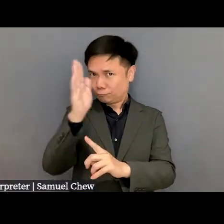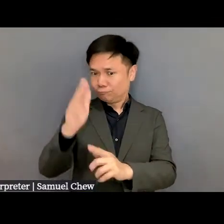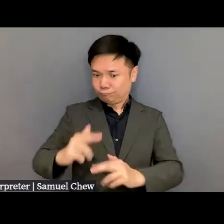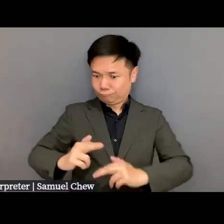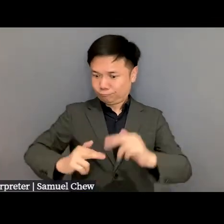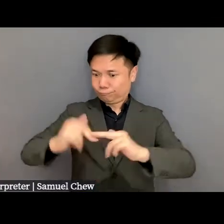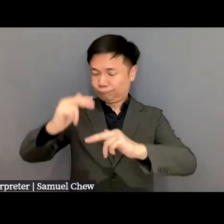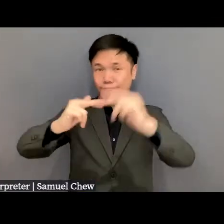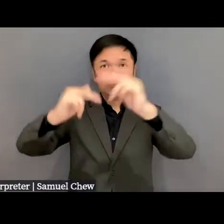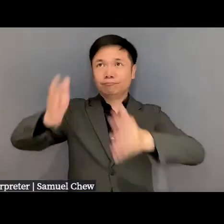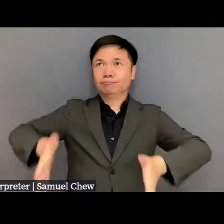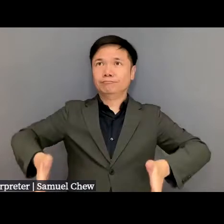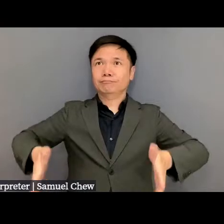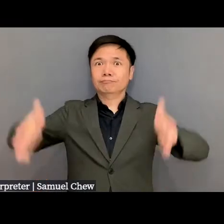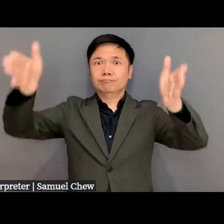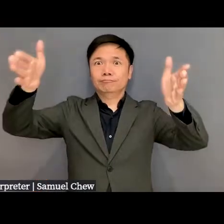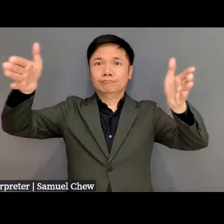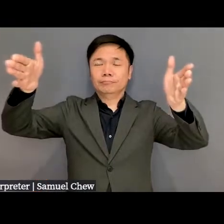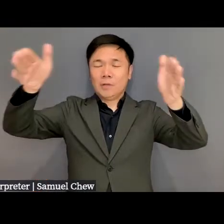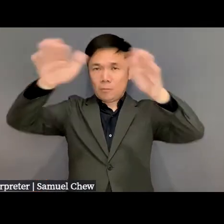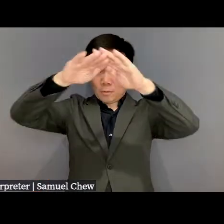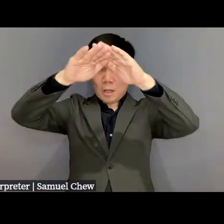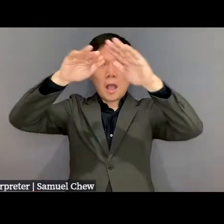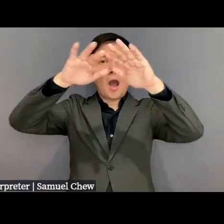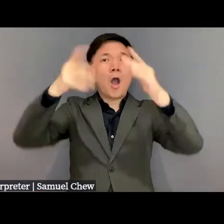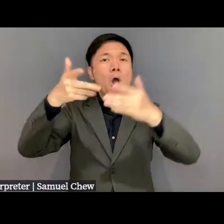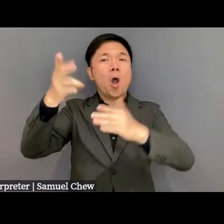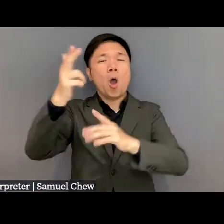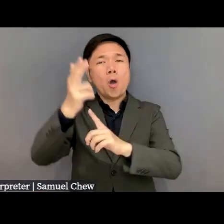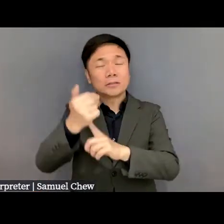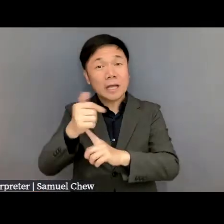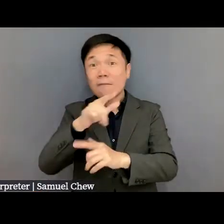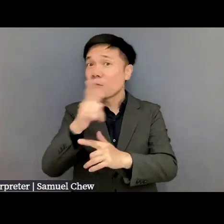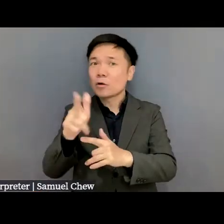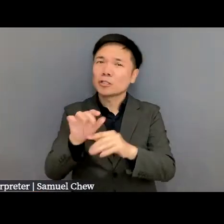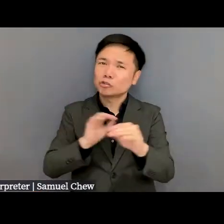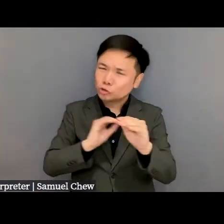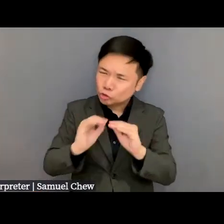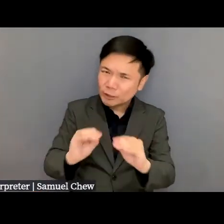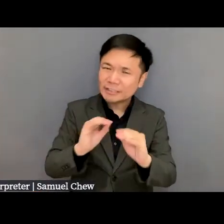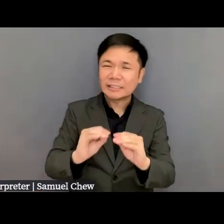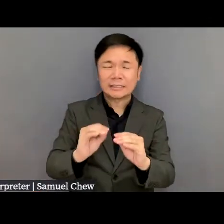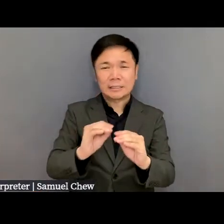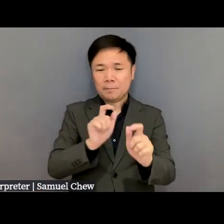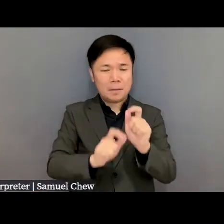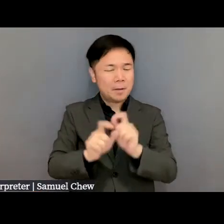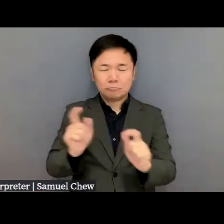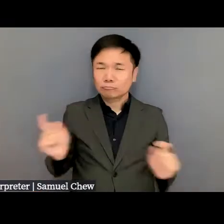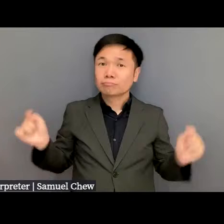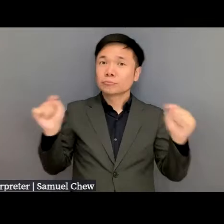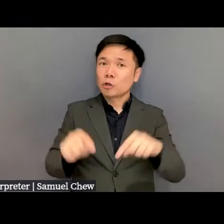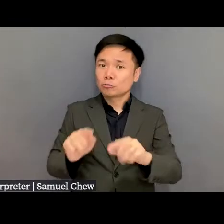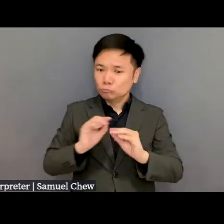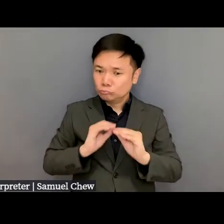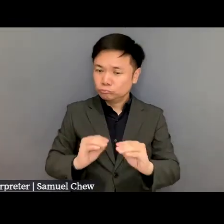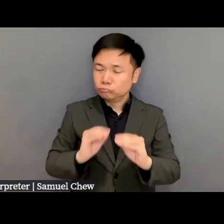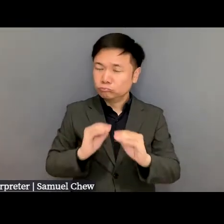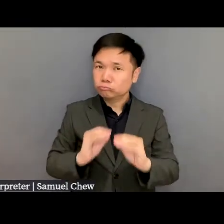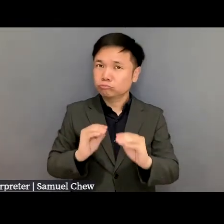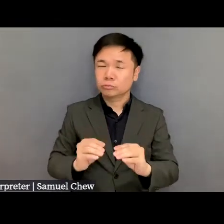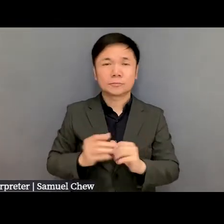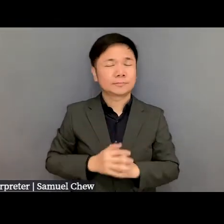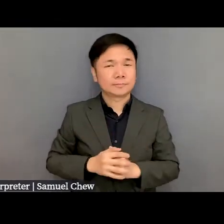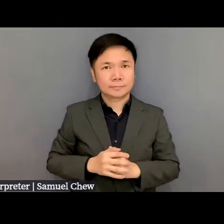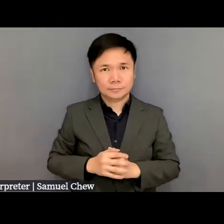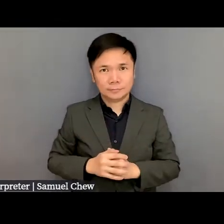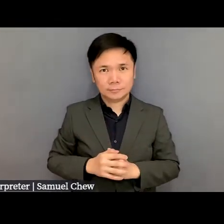And within that hotel, there's going to be training. It's going to be like a training hotel. And we ask